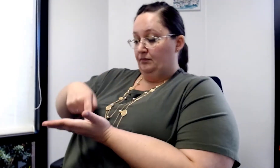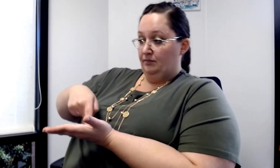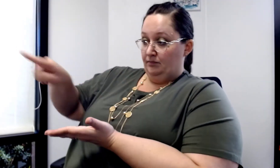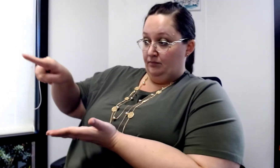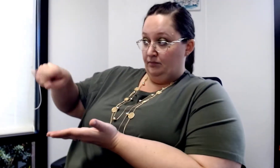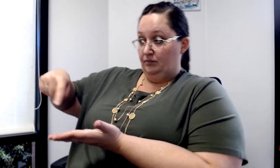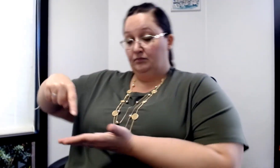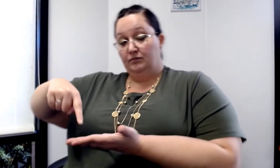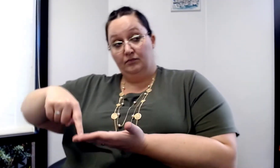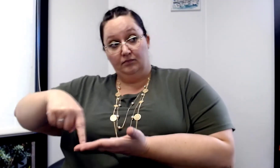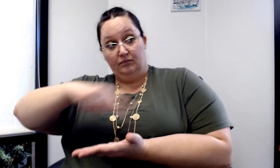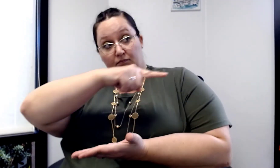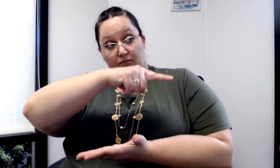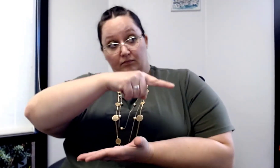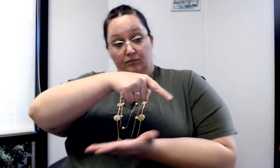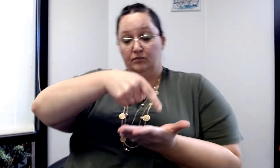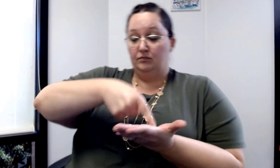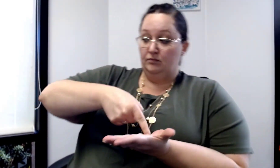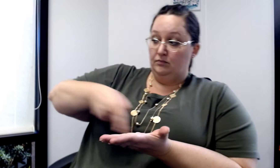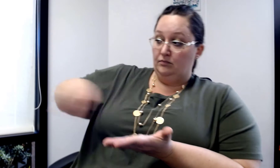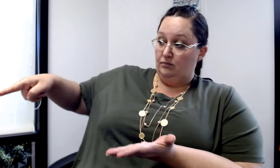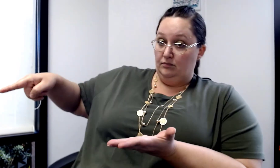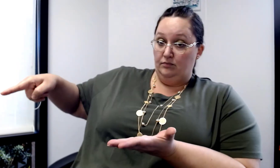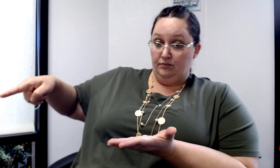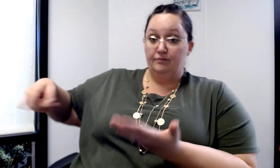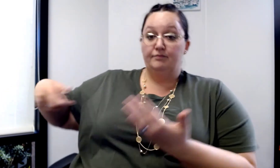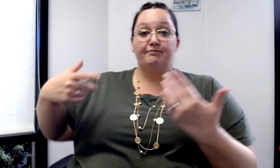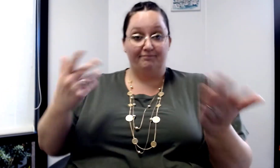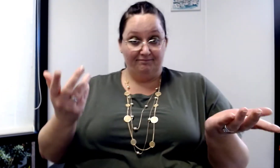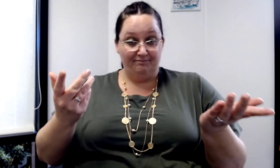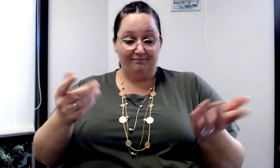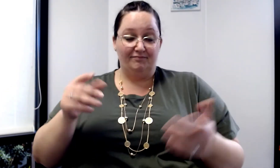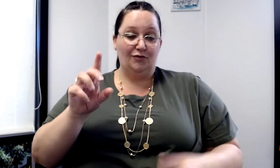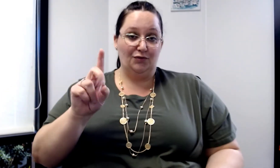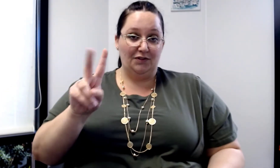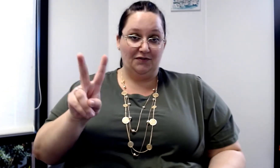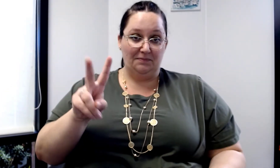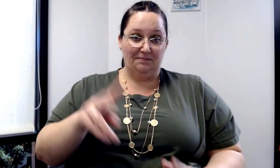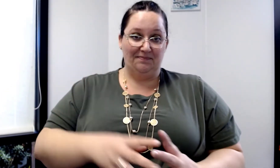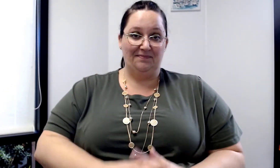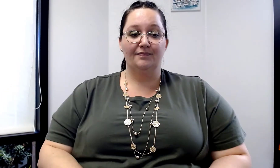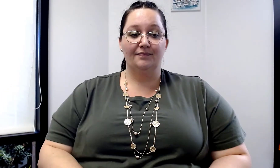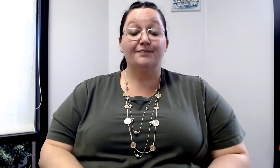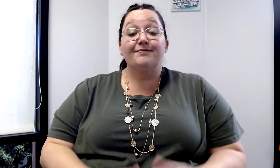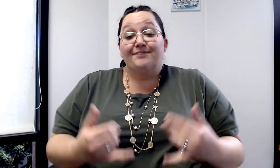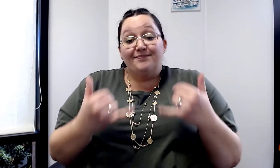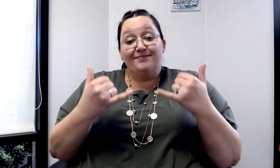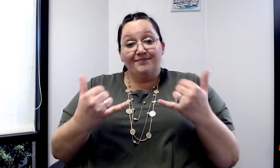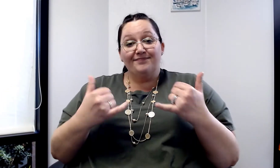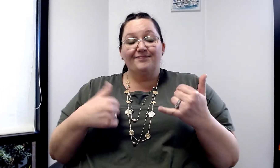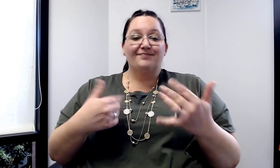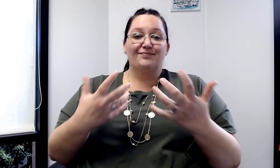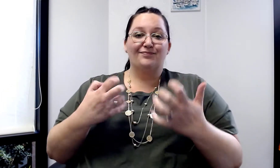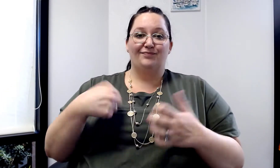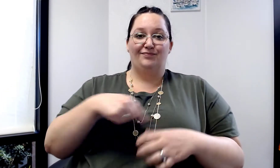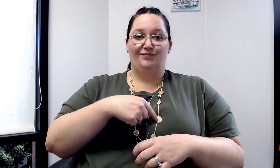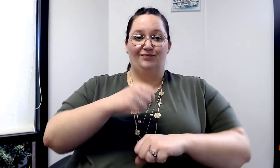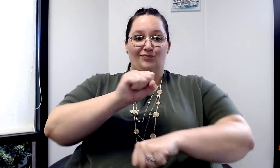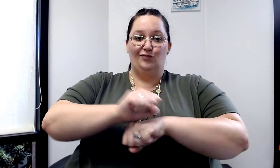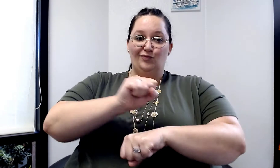He pays me, I pay him, he pays her, she pays him. Subject to object. Now